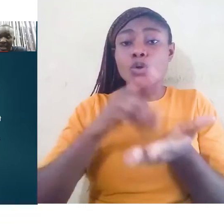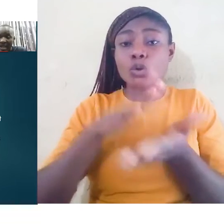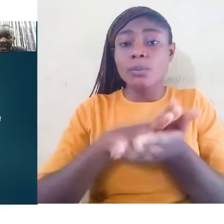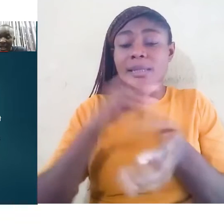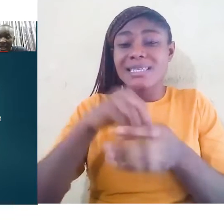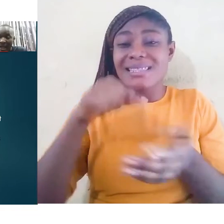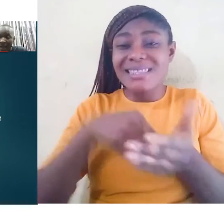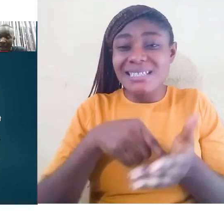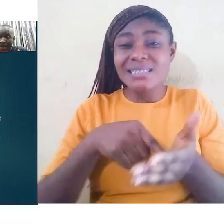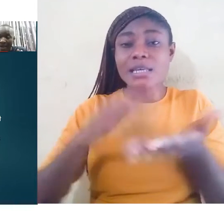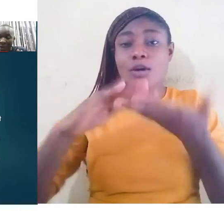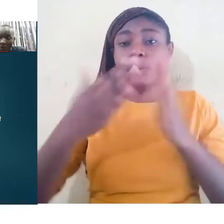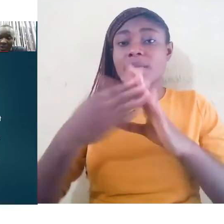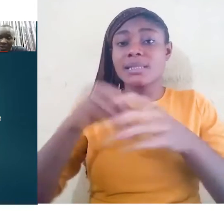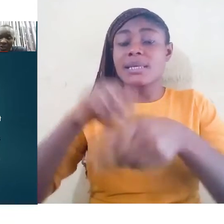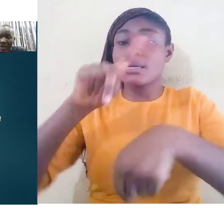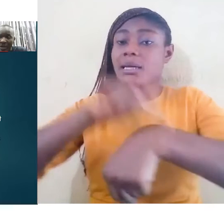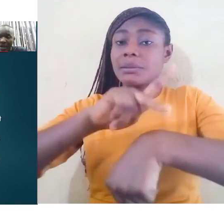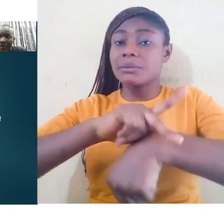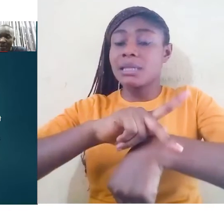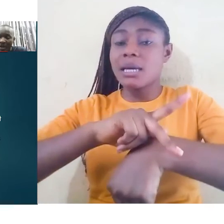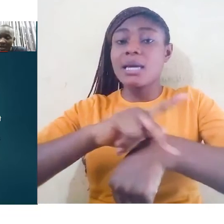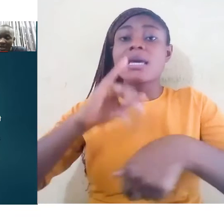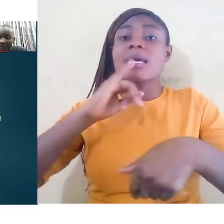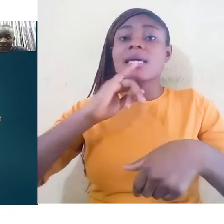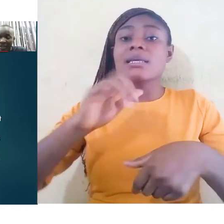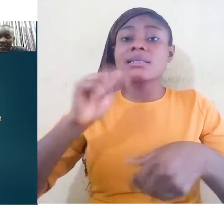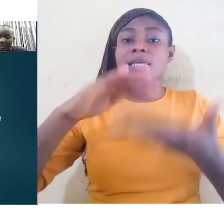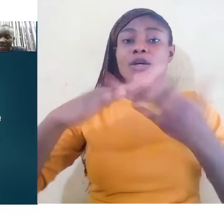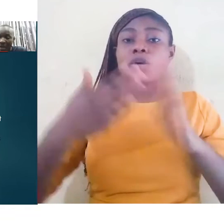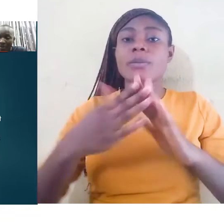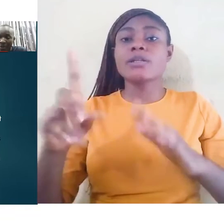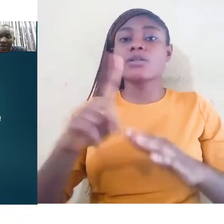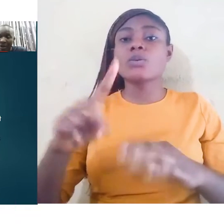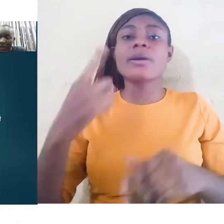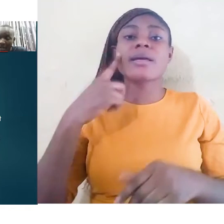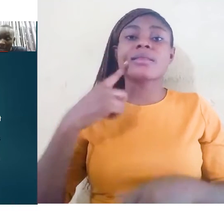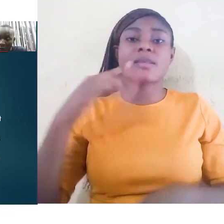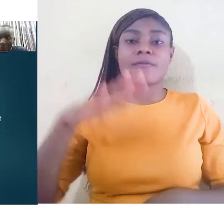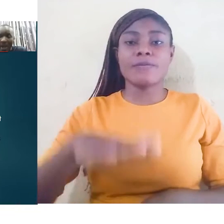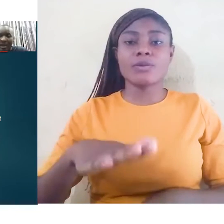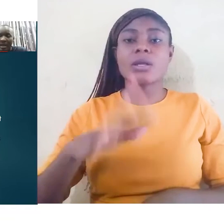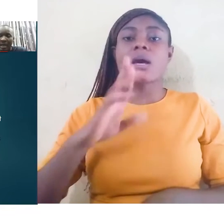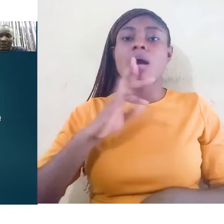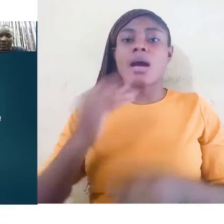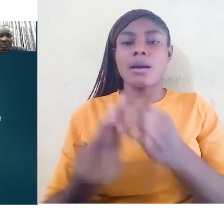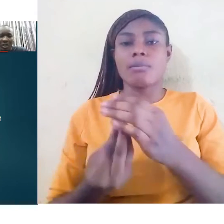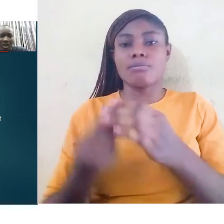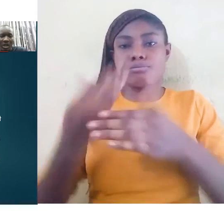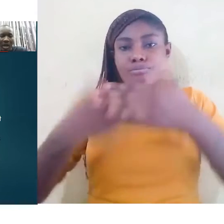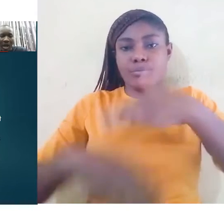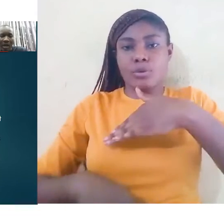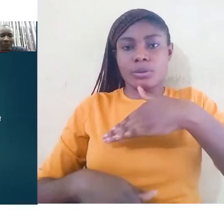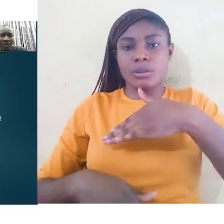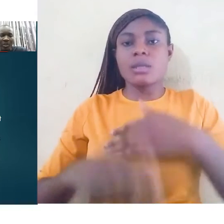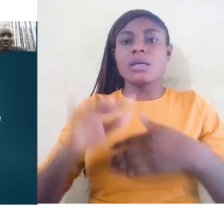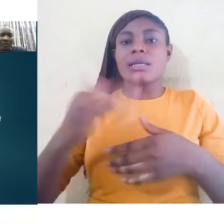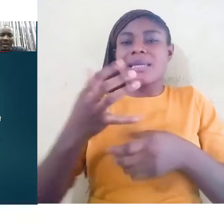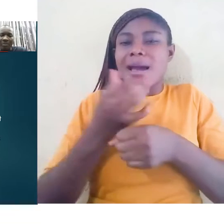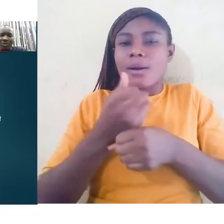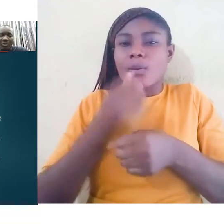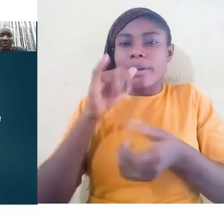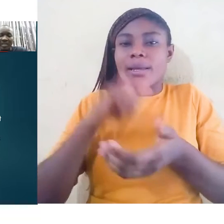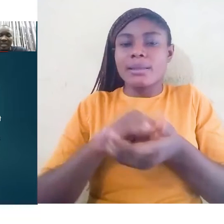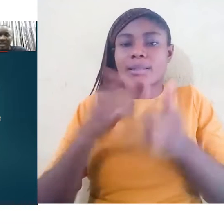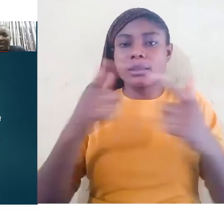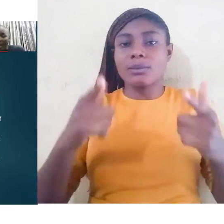actually a community where deaf kids are born and they acquire the language. And we discovered that